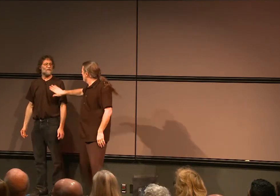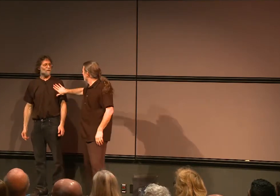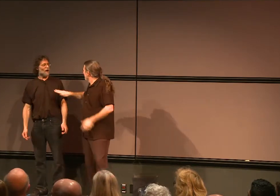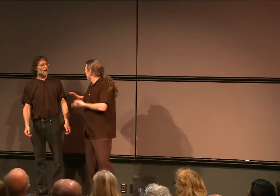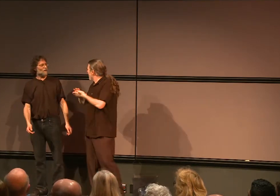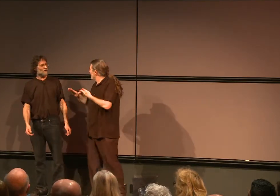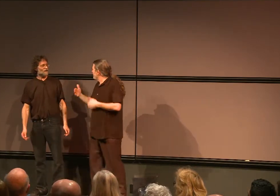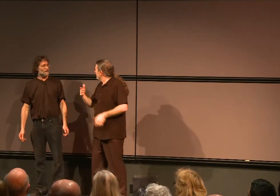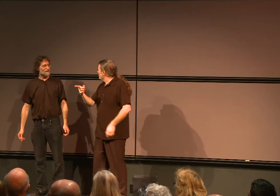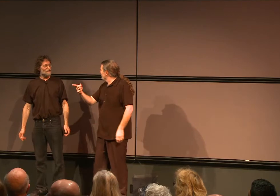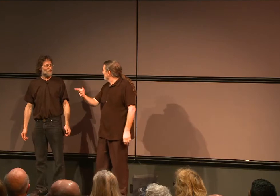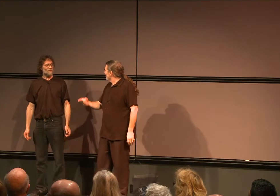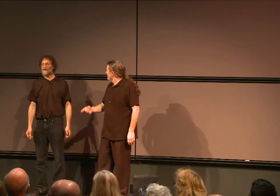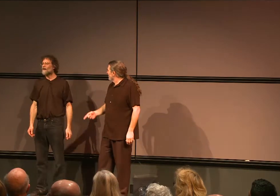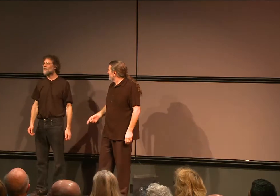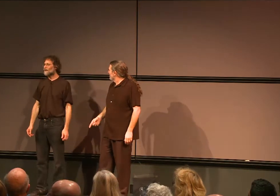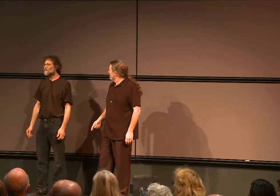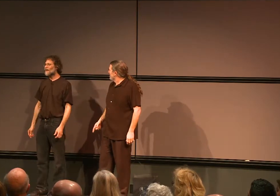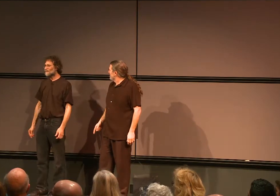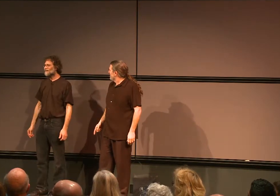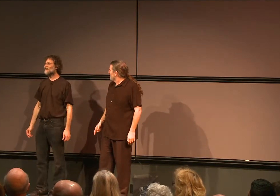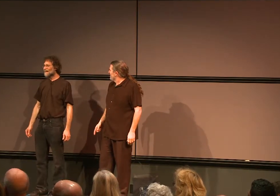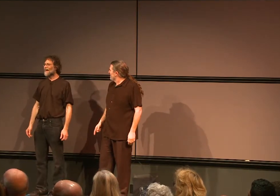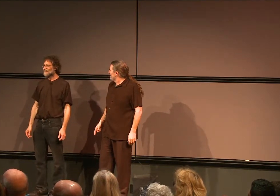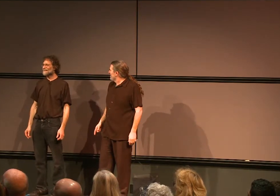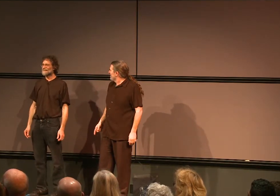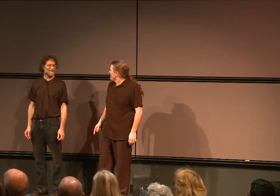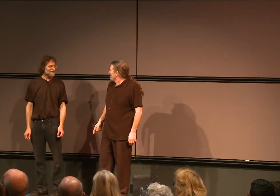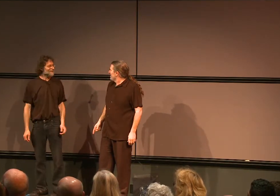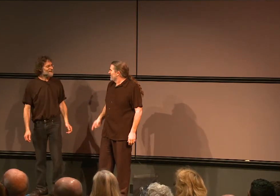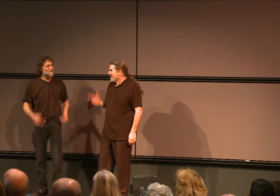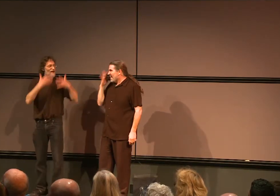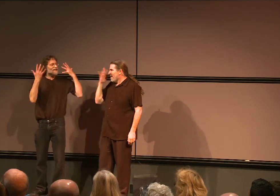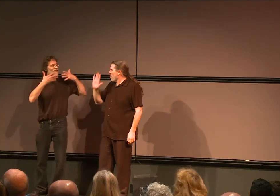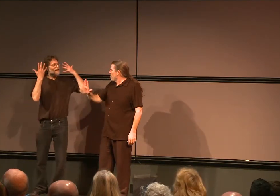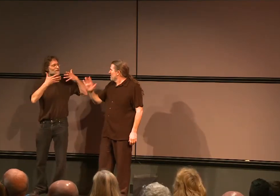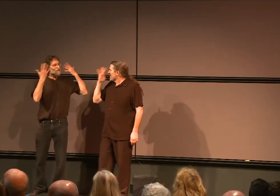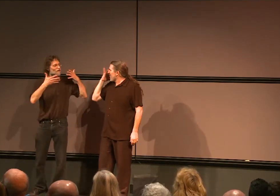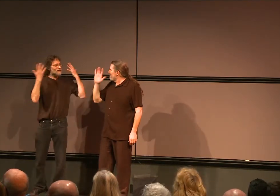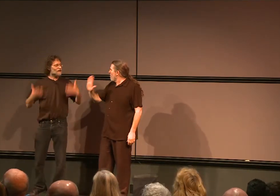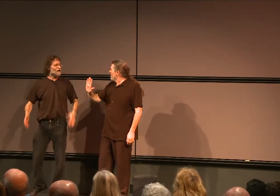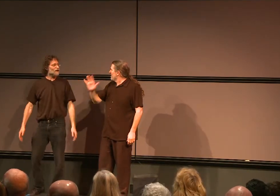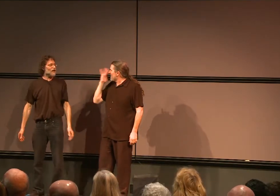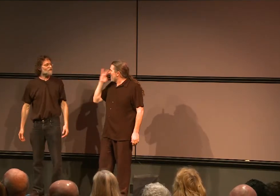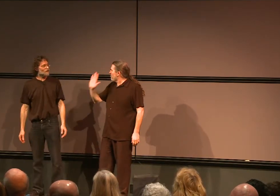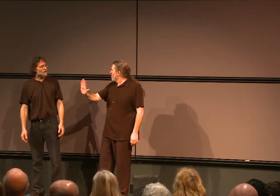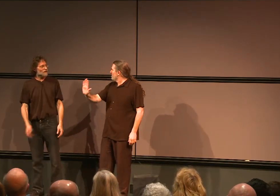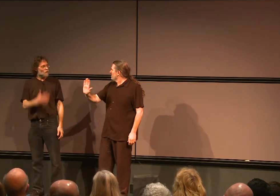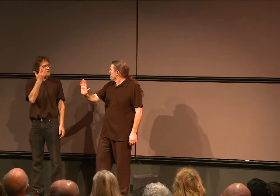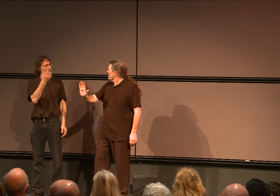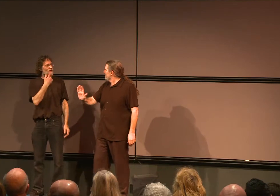Wow. They're very nice fish. Yes. Friendly. They're friendly. Clever. Why do you say that?